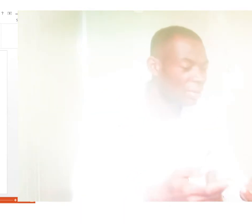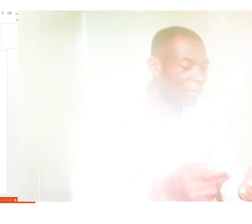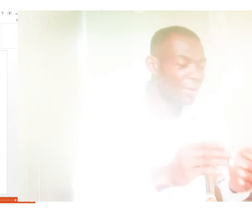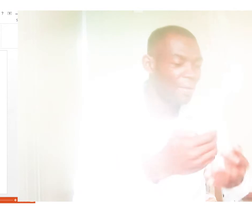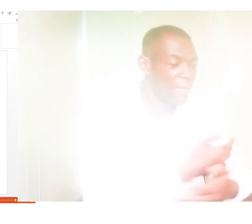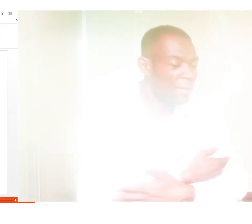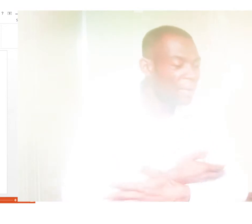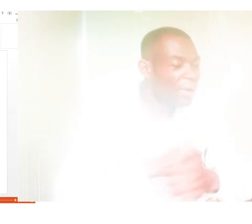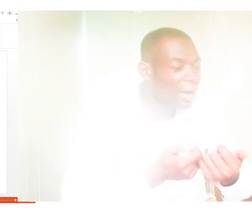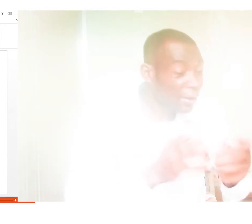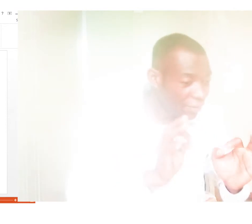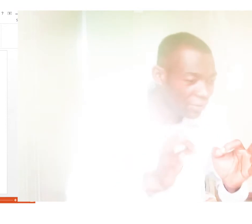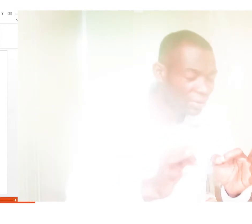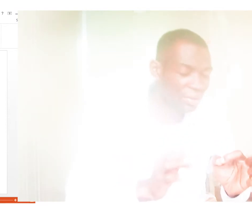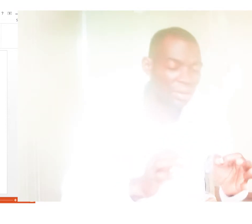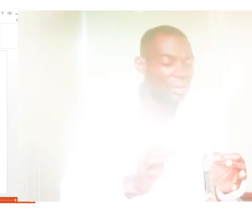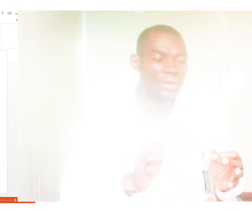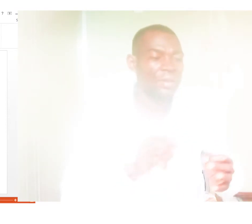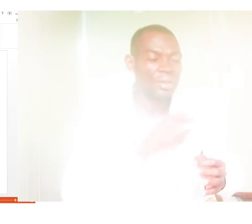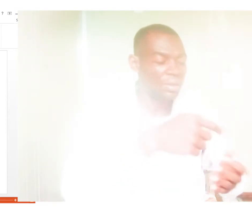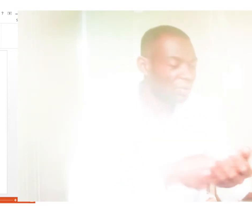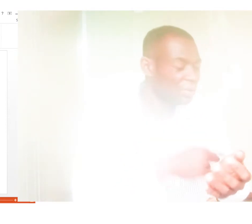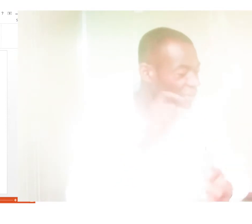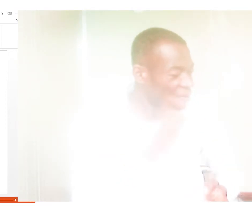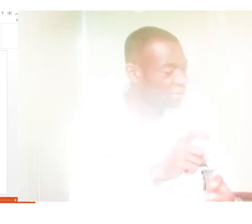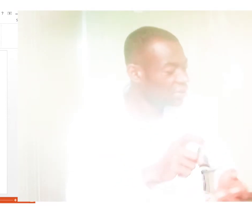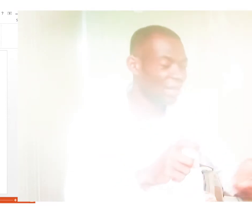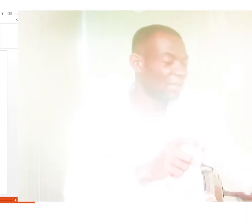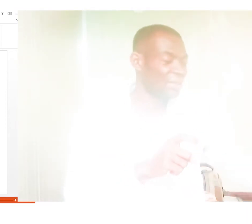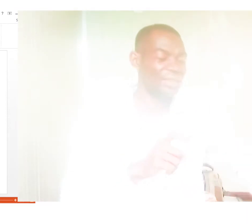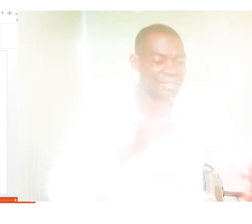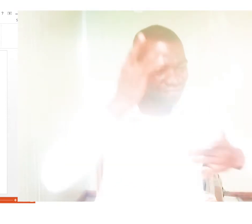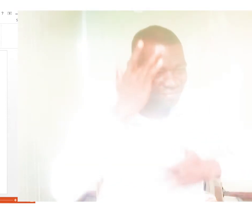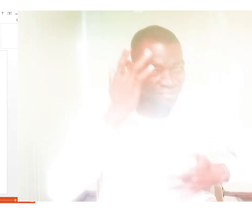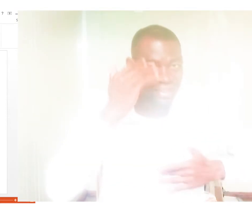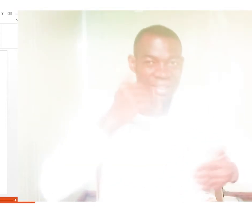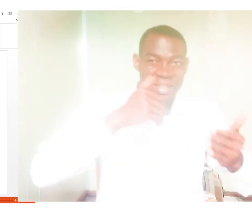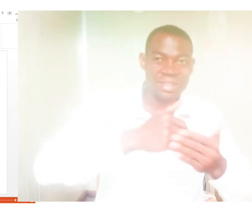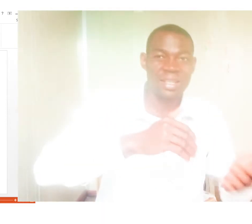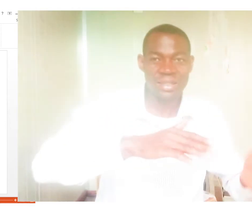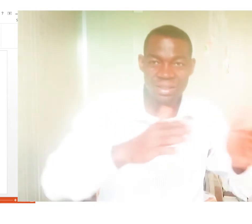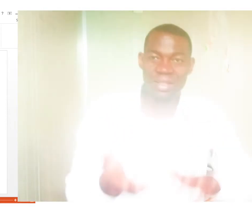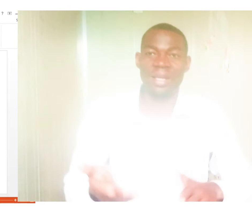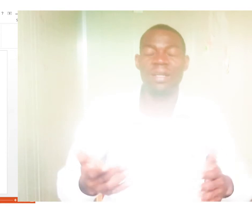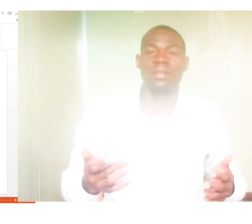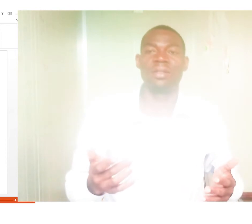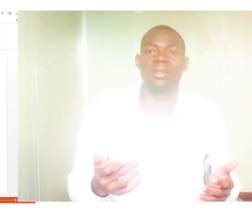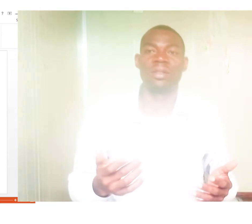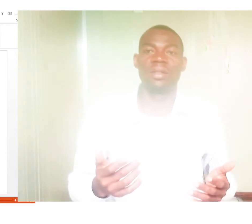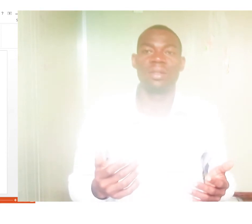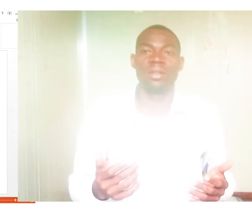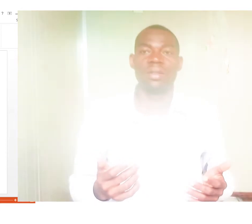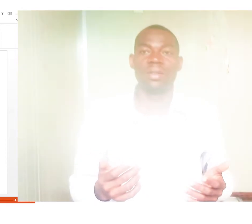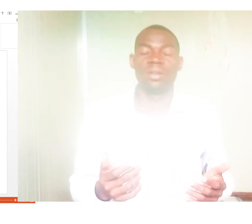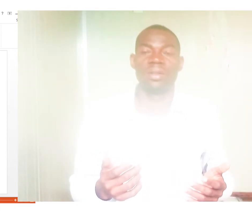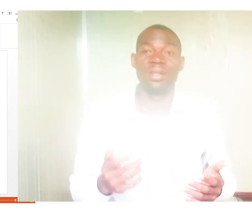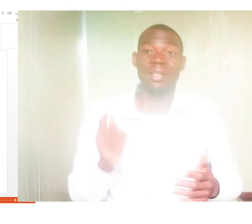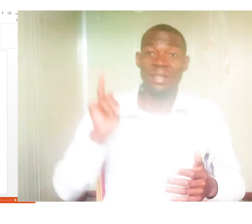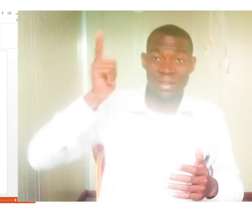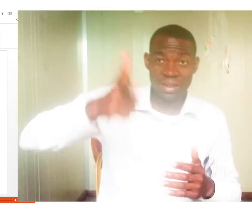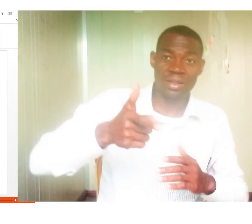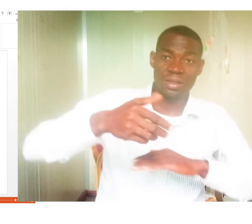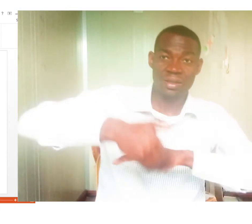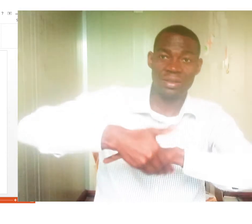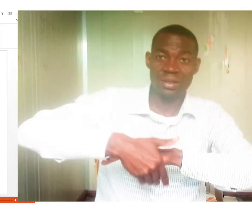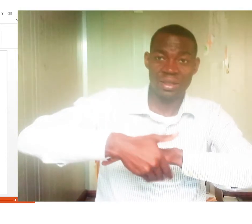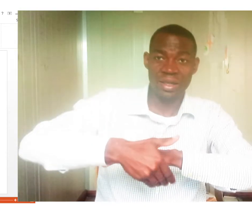in the evening, she narrated the story to her mother that I've given birth to a baby girl and I saw my baby